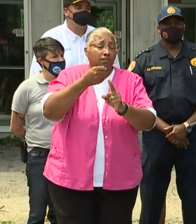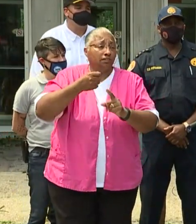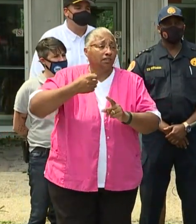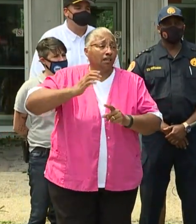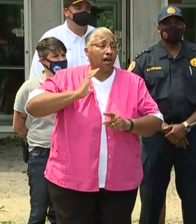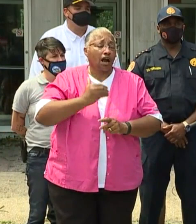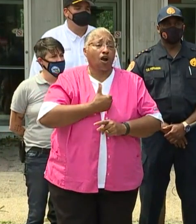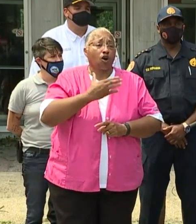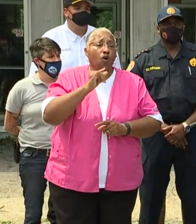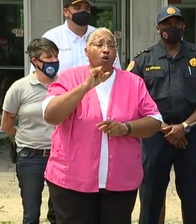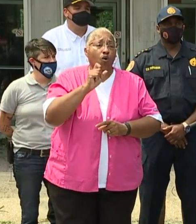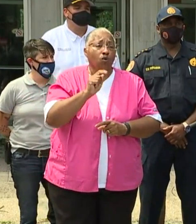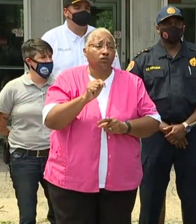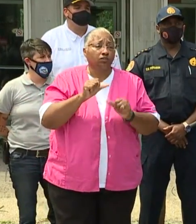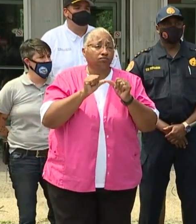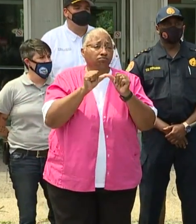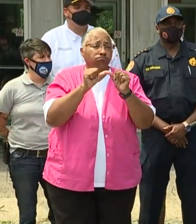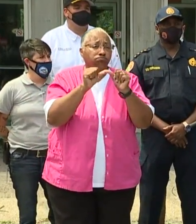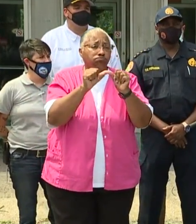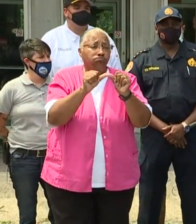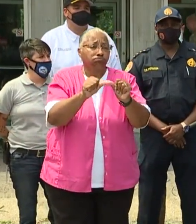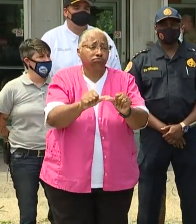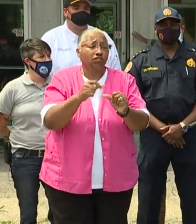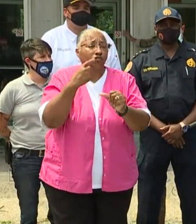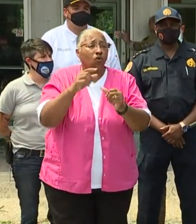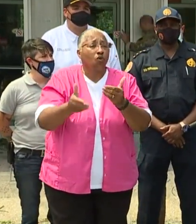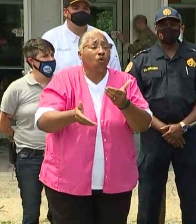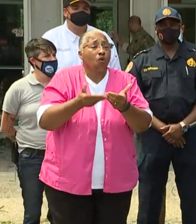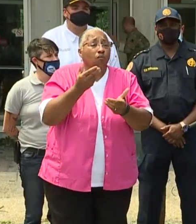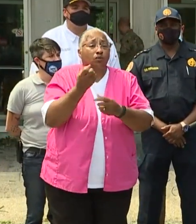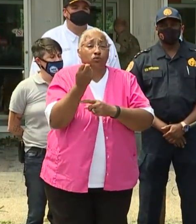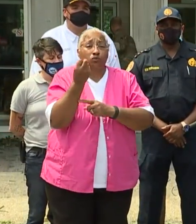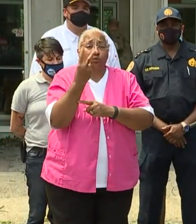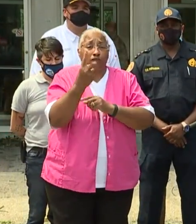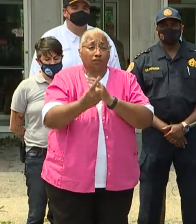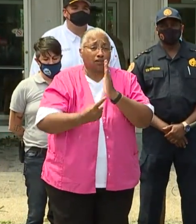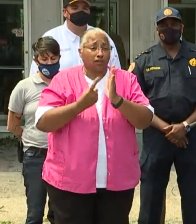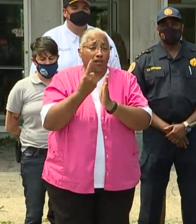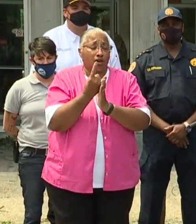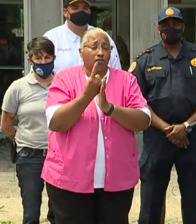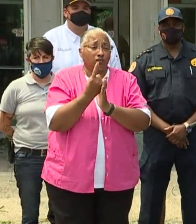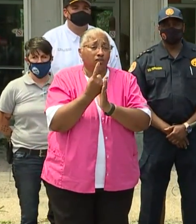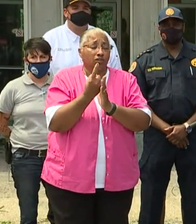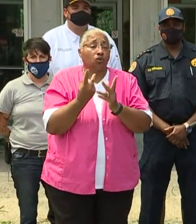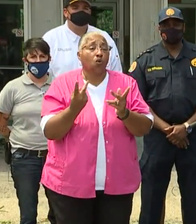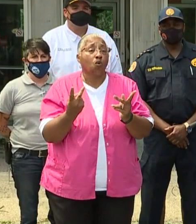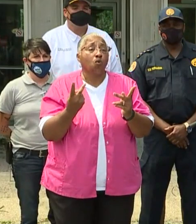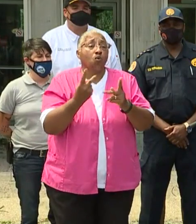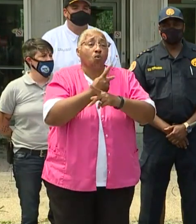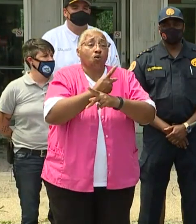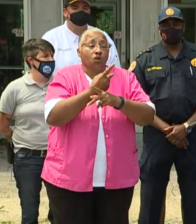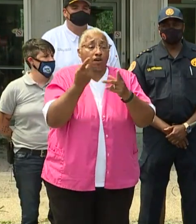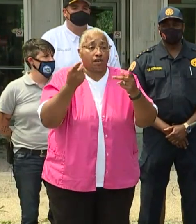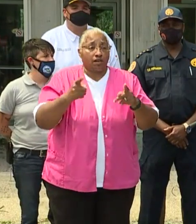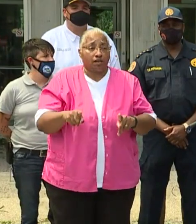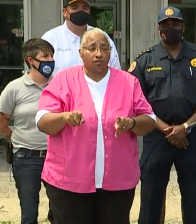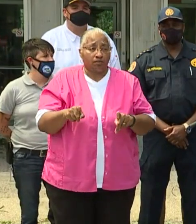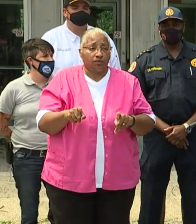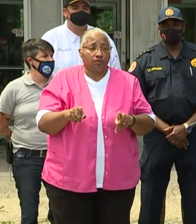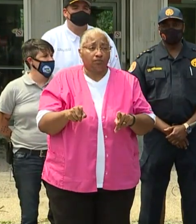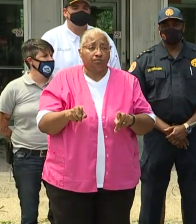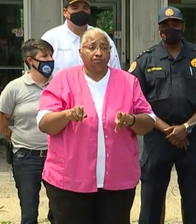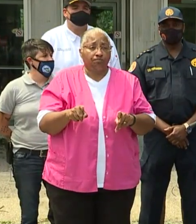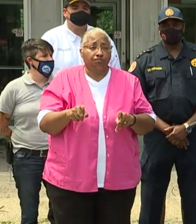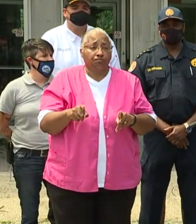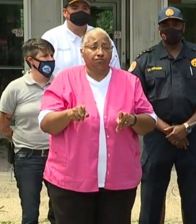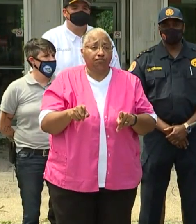and sat on us for nearly 12 hours. The worst case scenario,